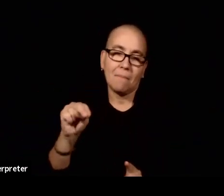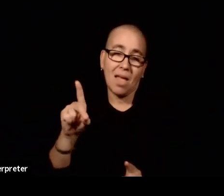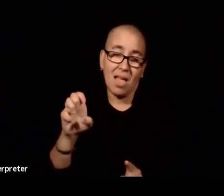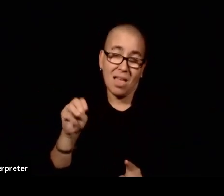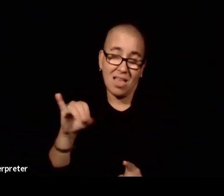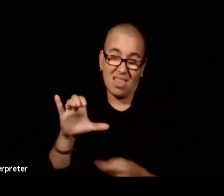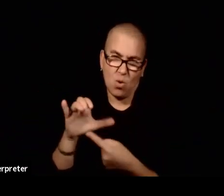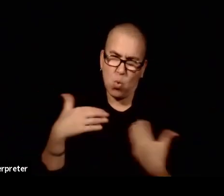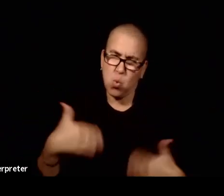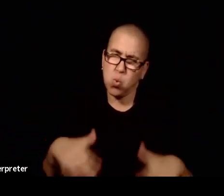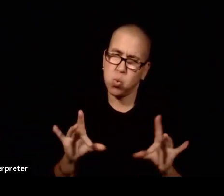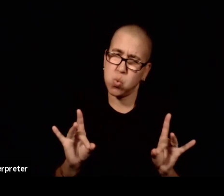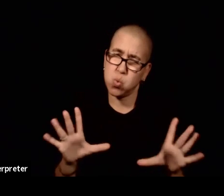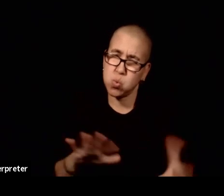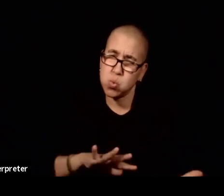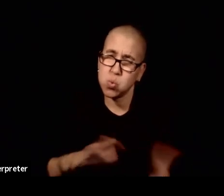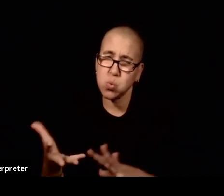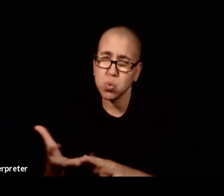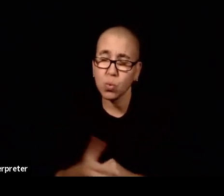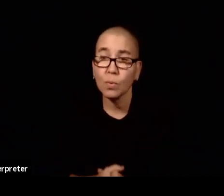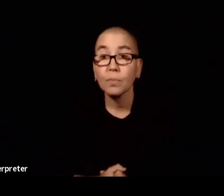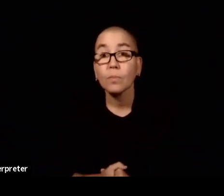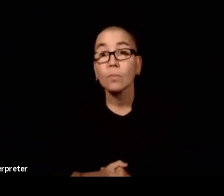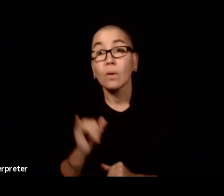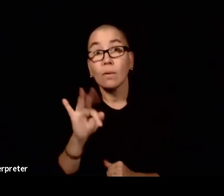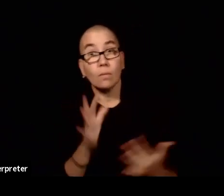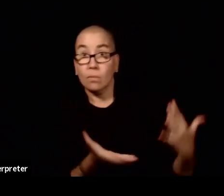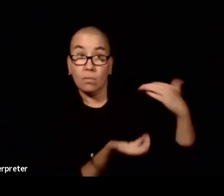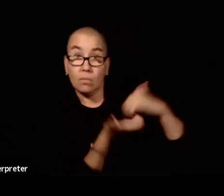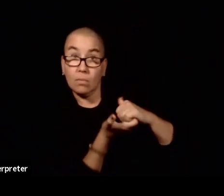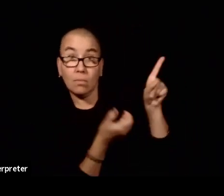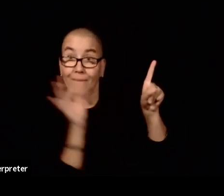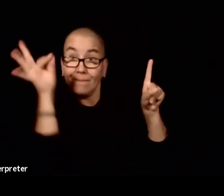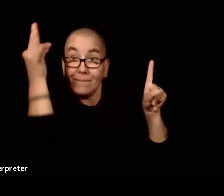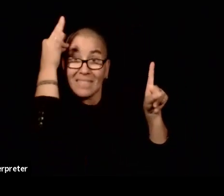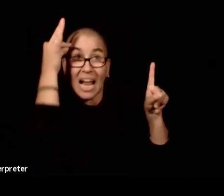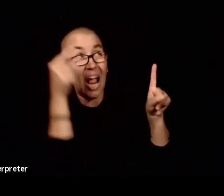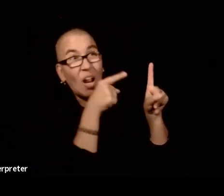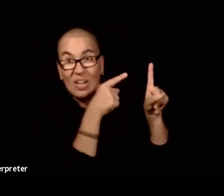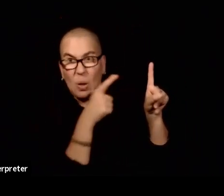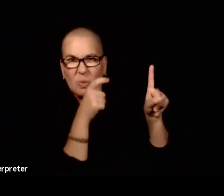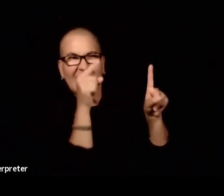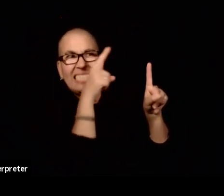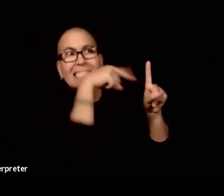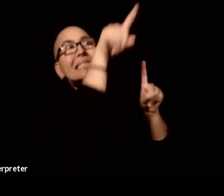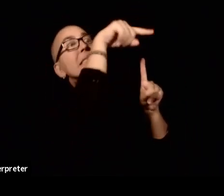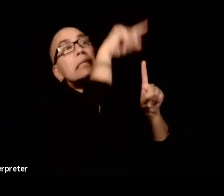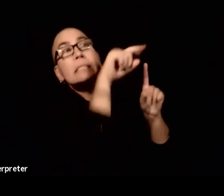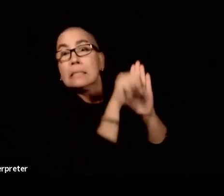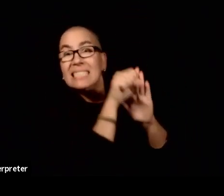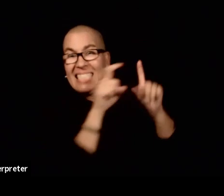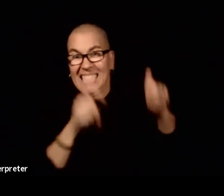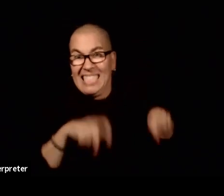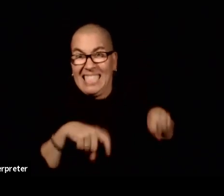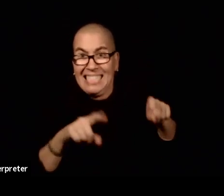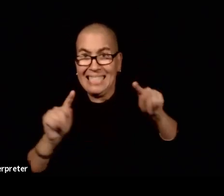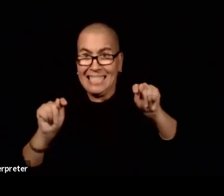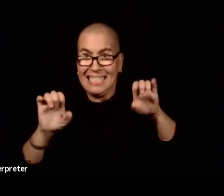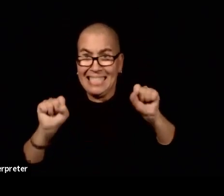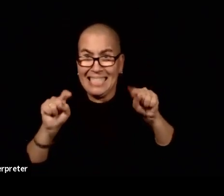get testing to the people and the areas where it's really needed, because I know that's a continued concern for all of us. As you